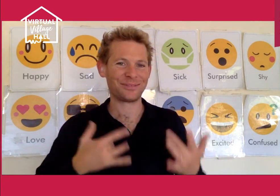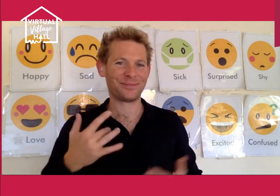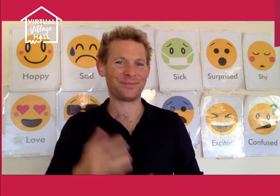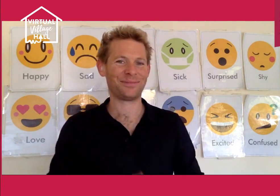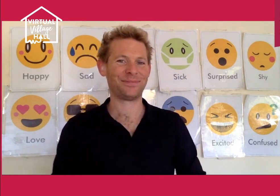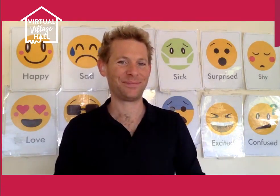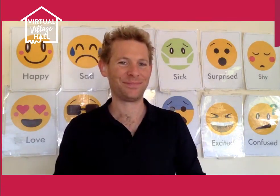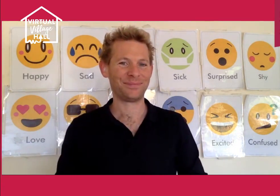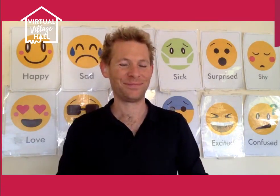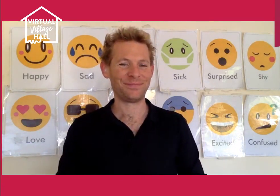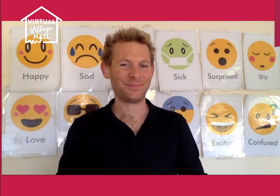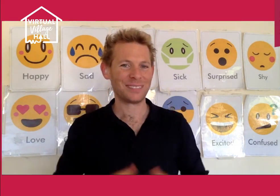Excited.